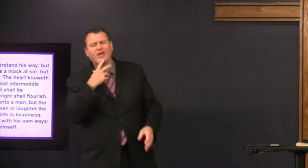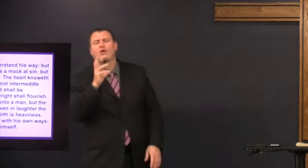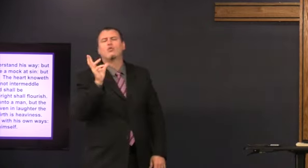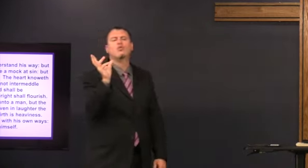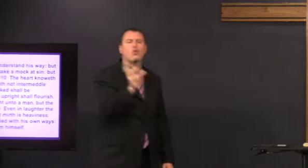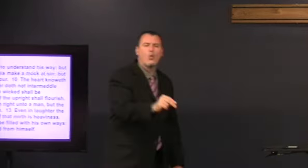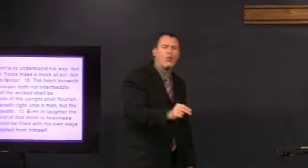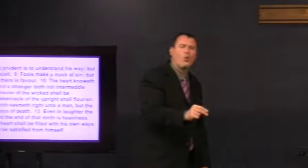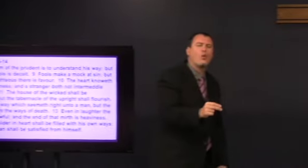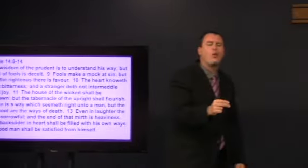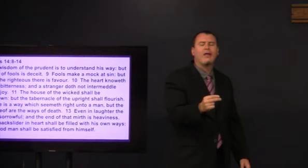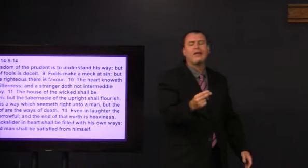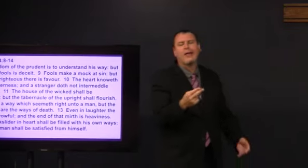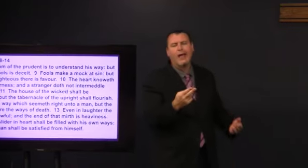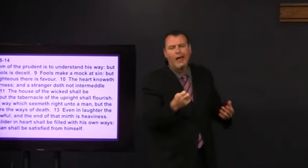And the world said, oh no.